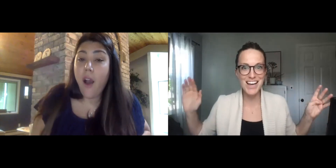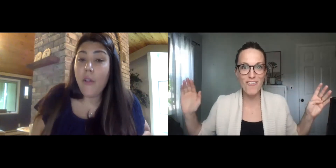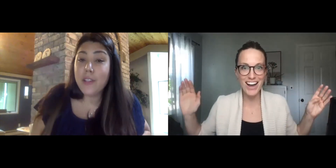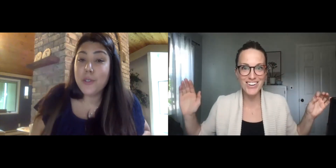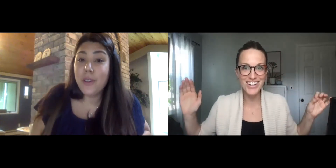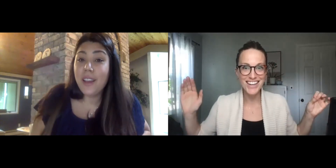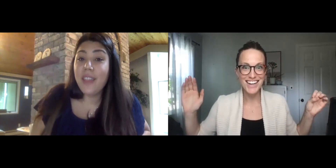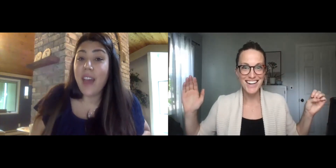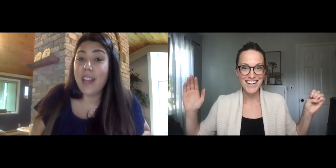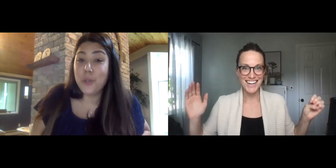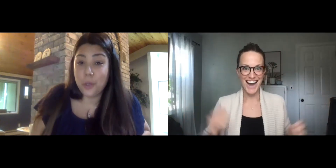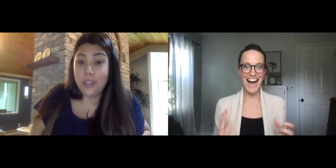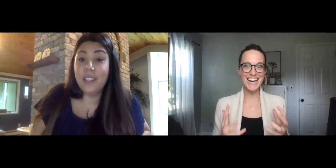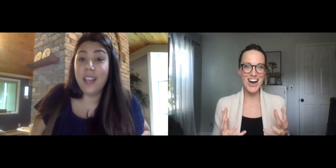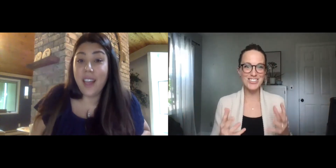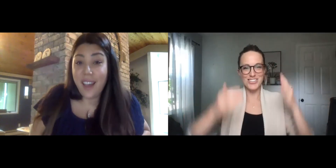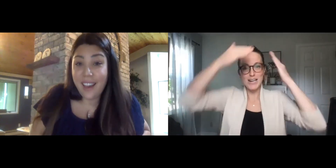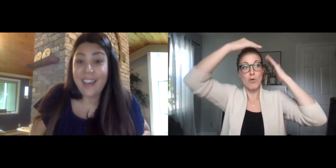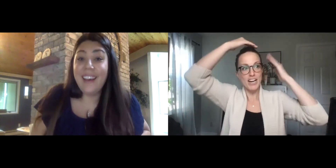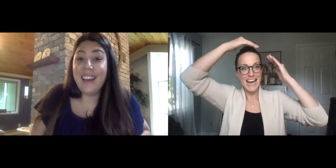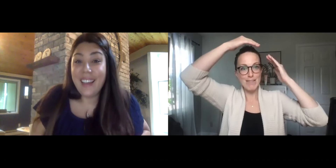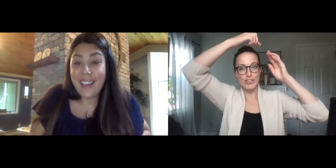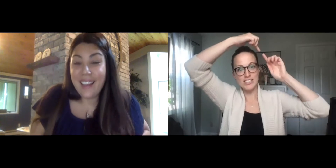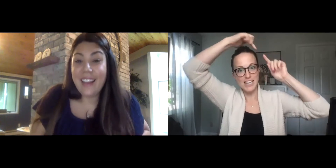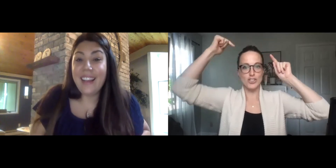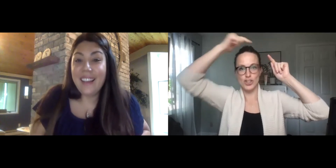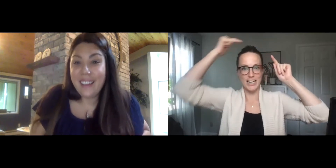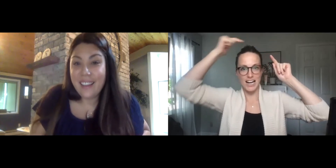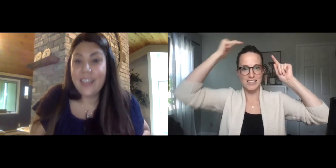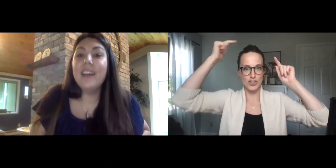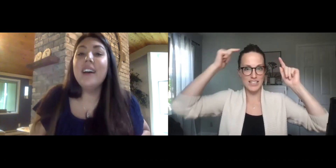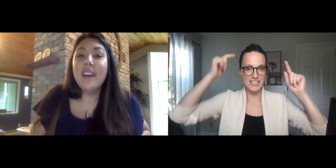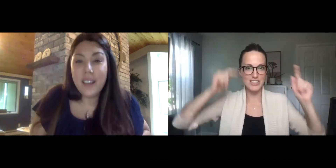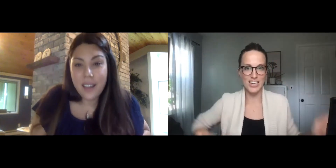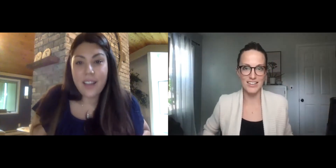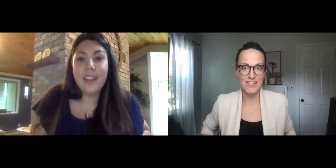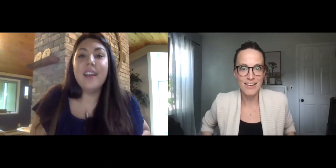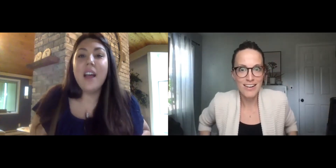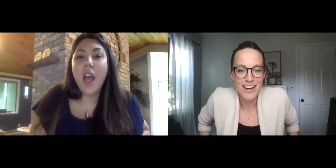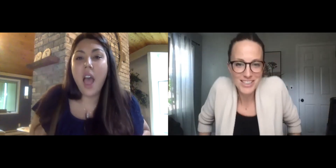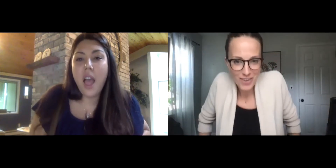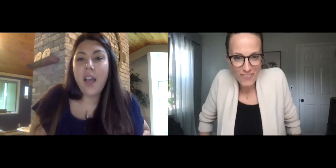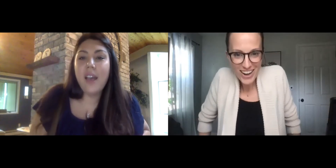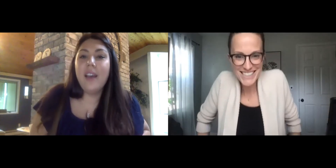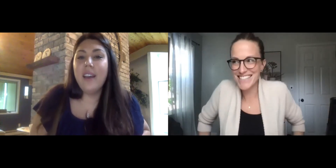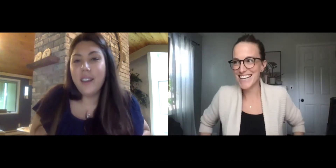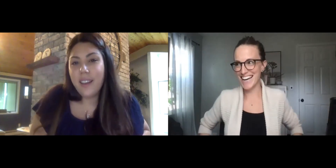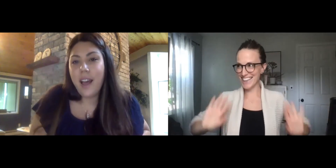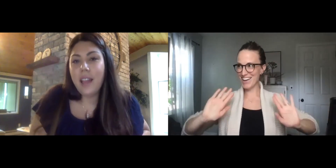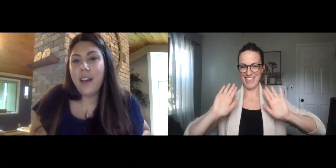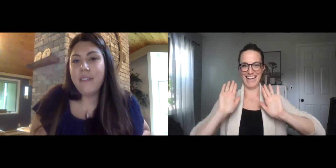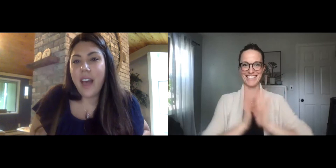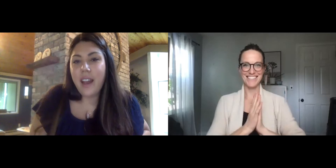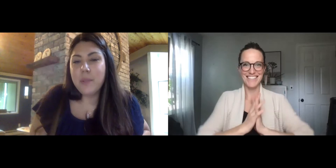Isn't that wild? That's cool. I know. So it's like more innate versus like a constant translation. Huh. What?